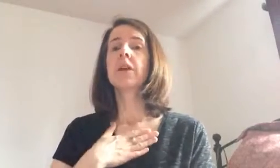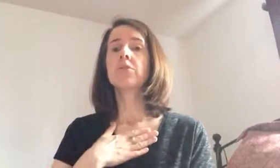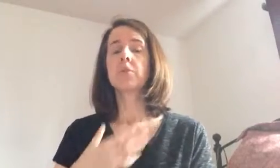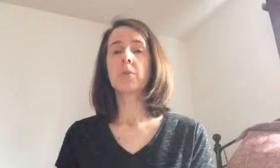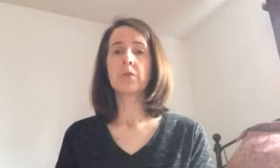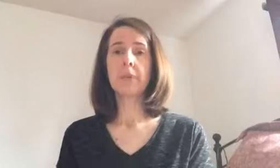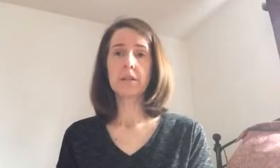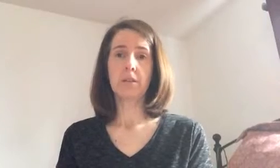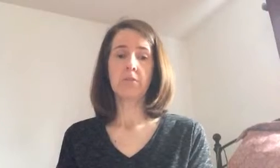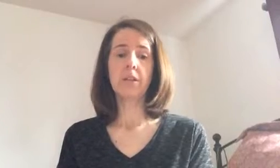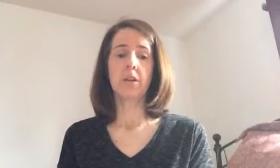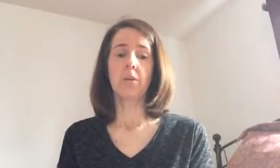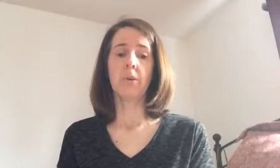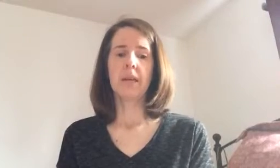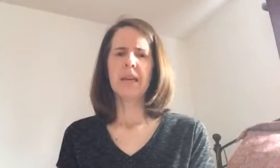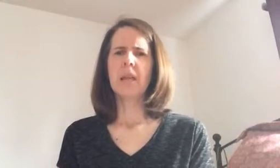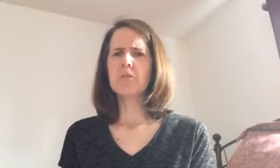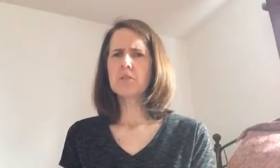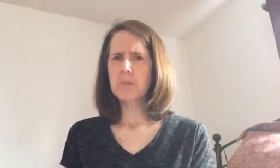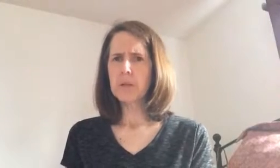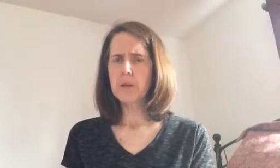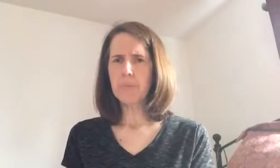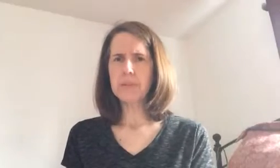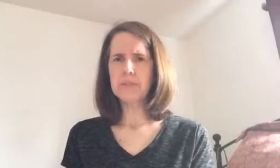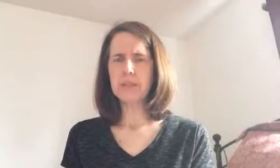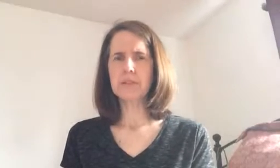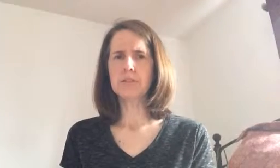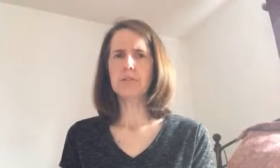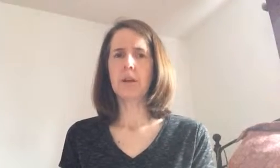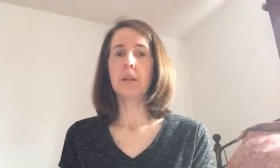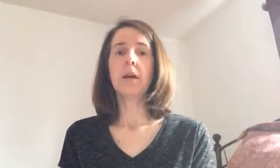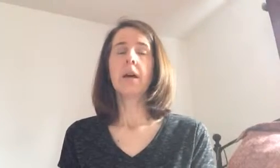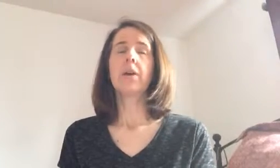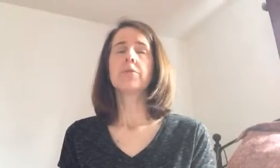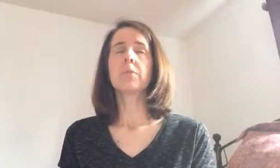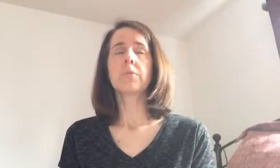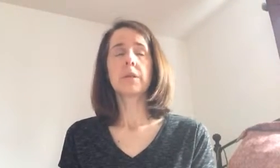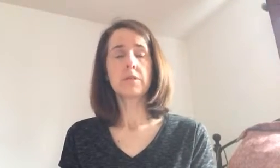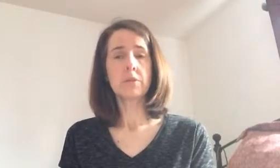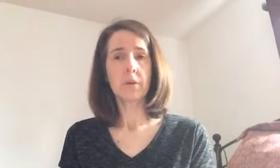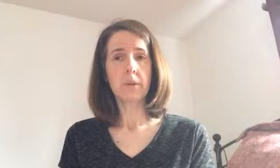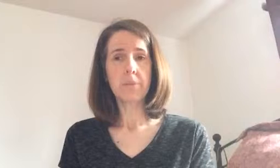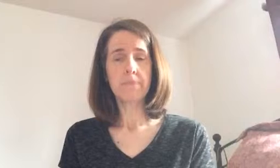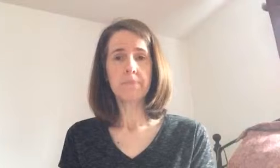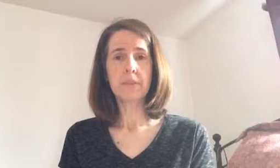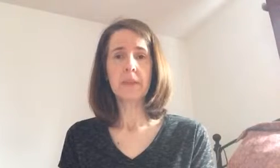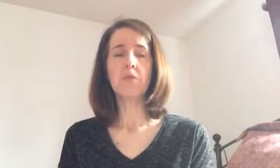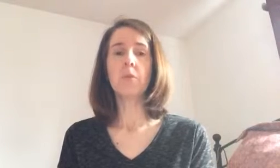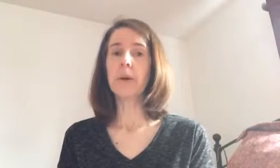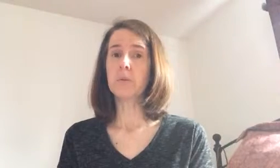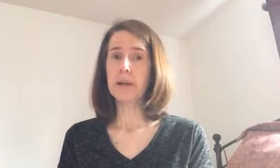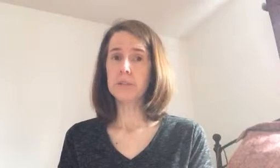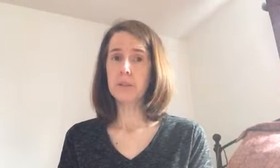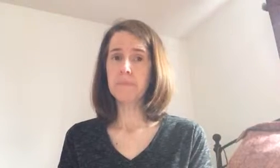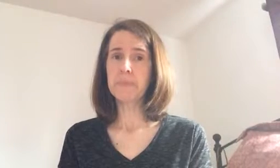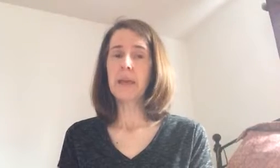So I'm going to make another video, and I'm just going to put a couple of sentences on. I'll do them really slowly if you want to watch them,